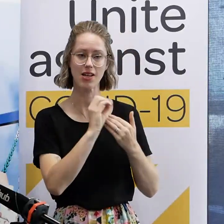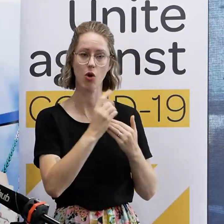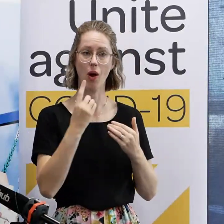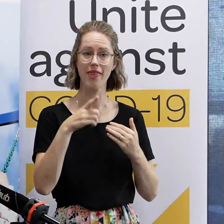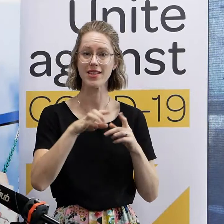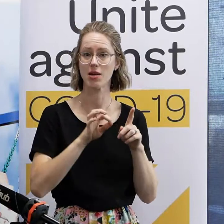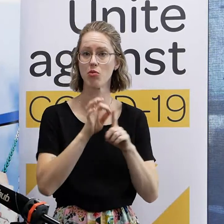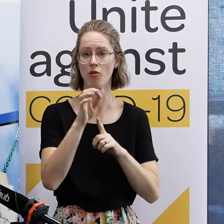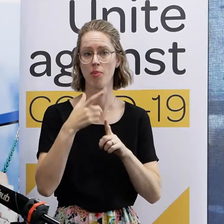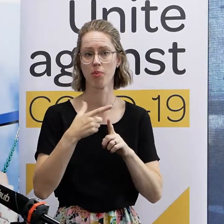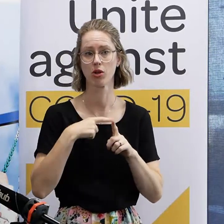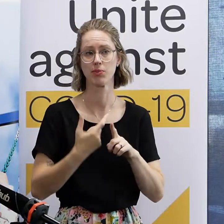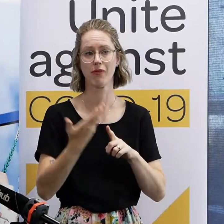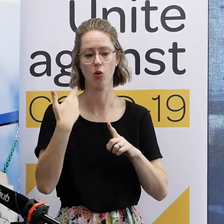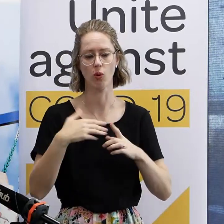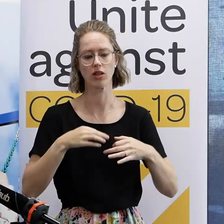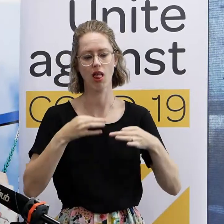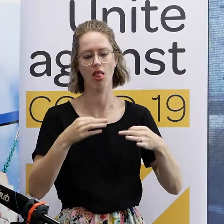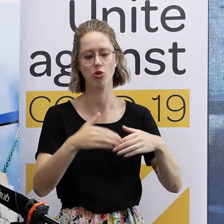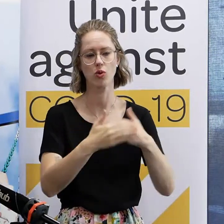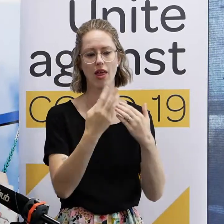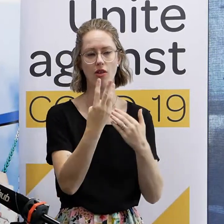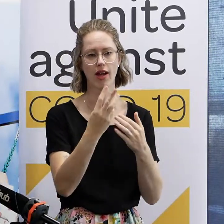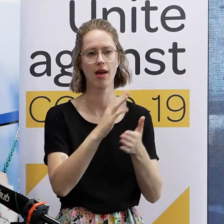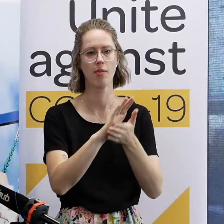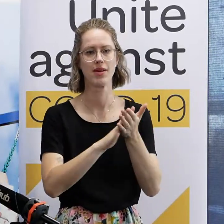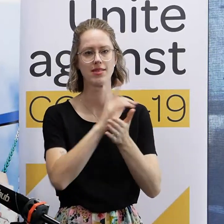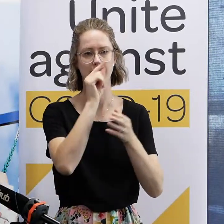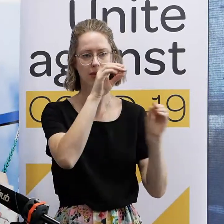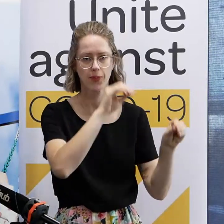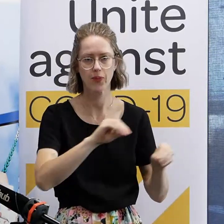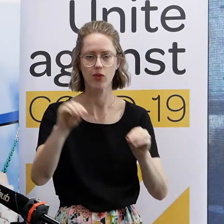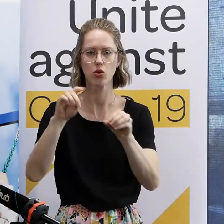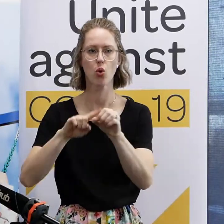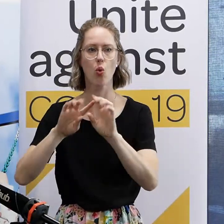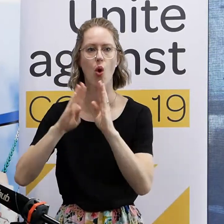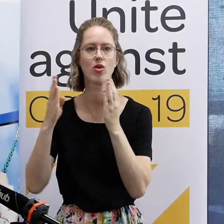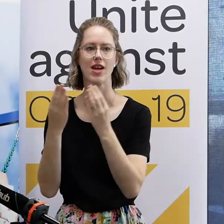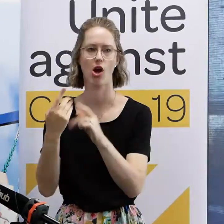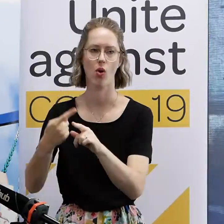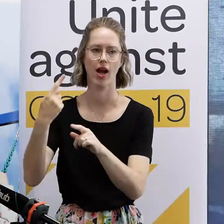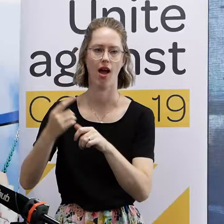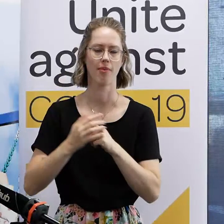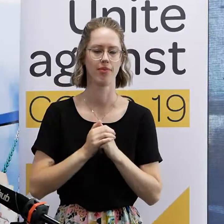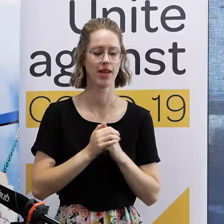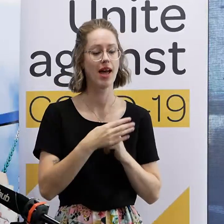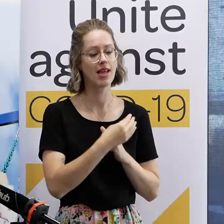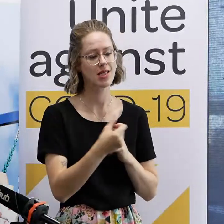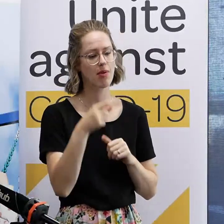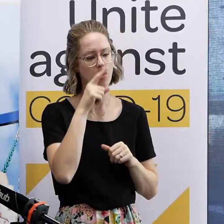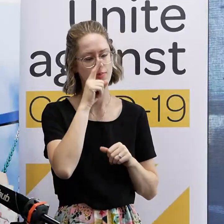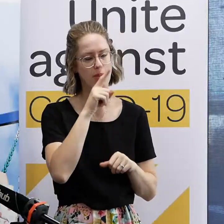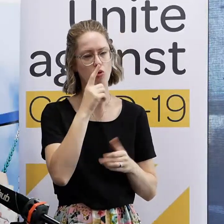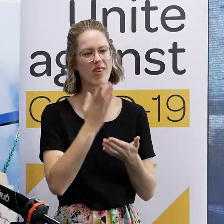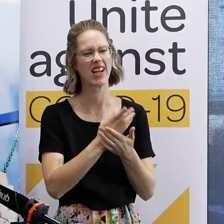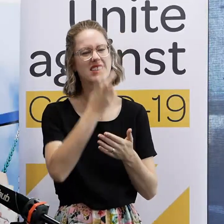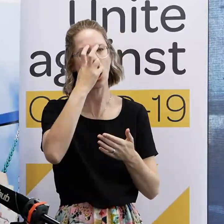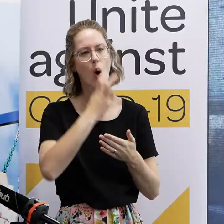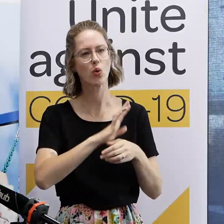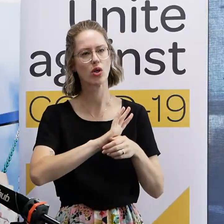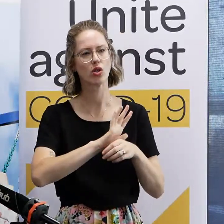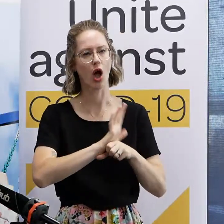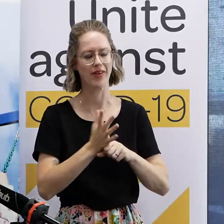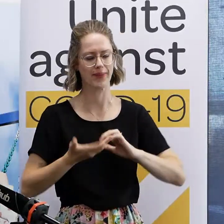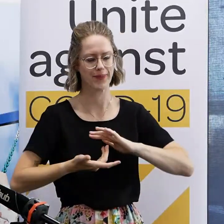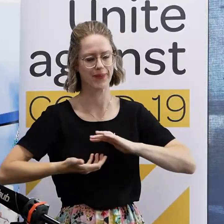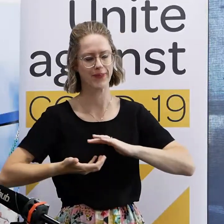in the system, and it means that we can get them off to quarantine. Some of those transpire to be historic cases. So they're people